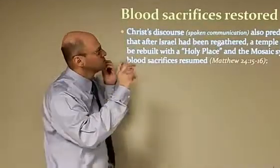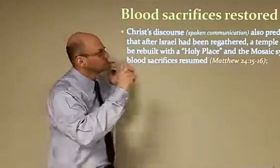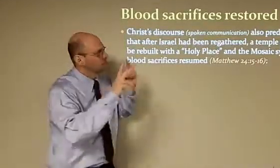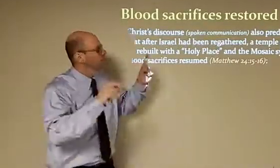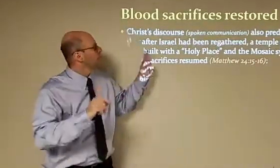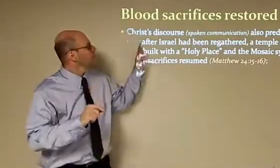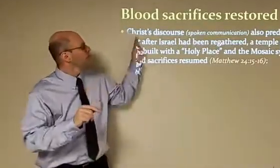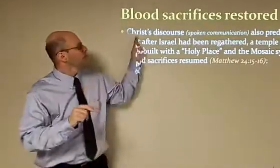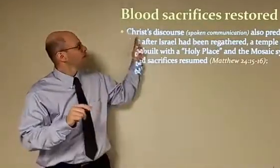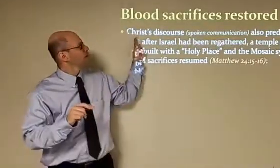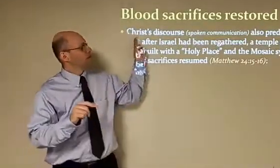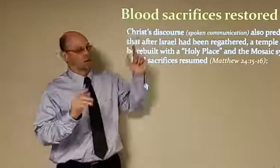Okay.